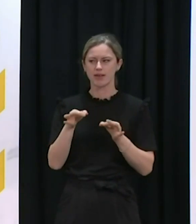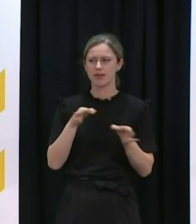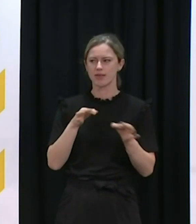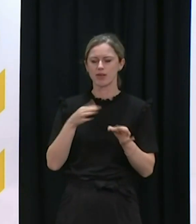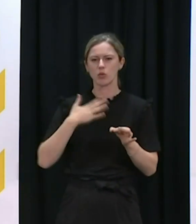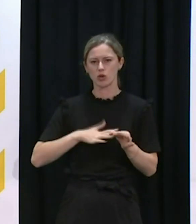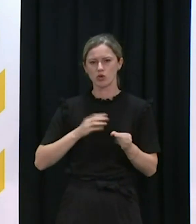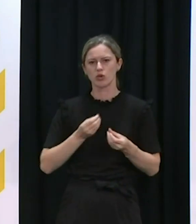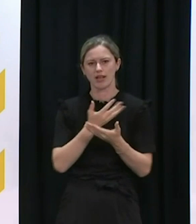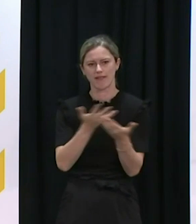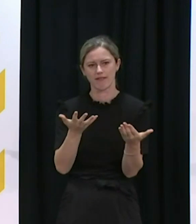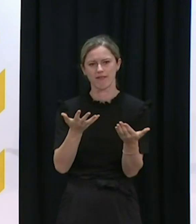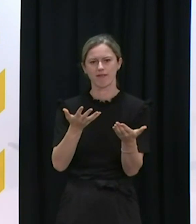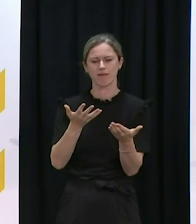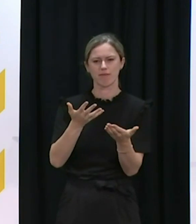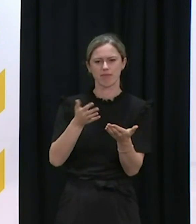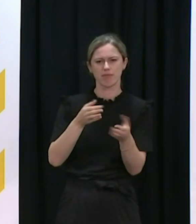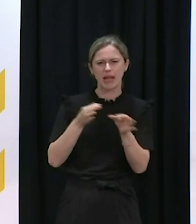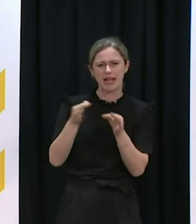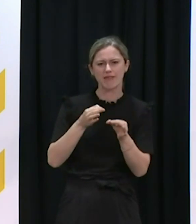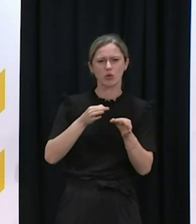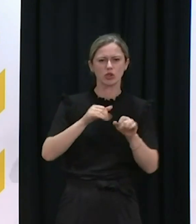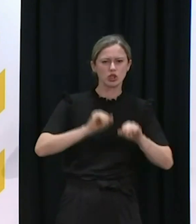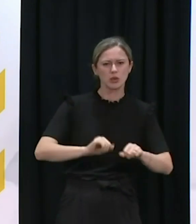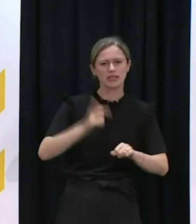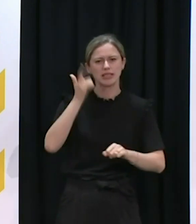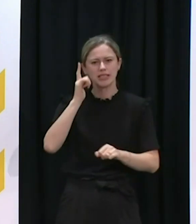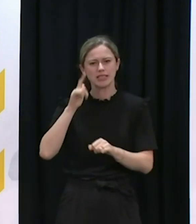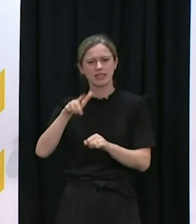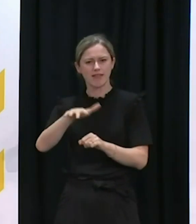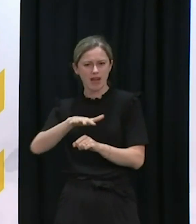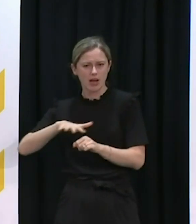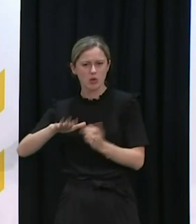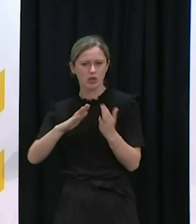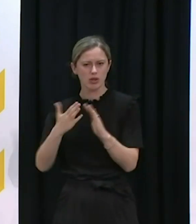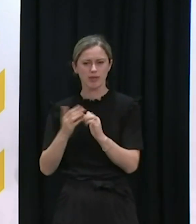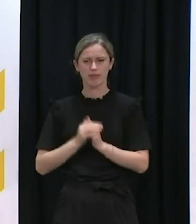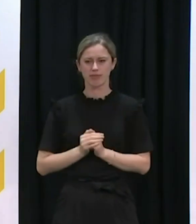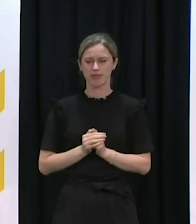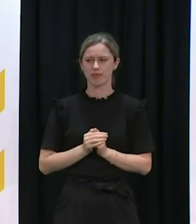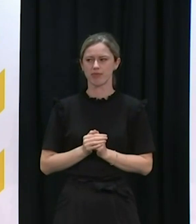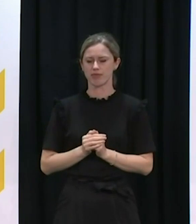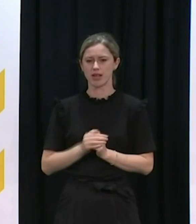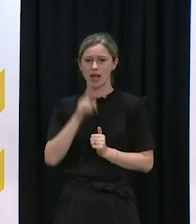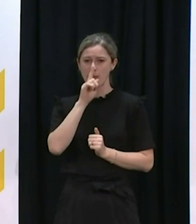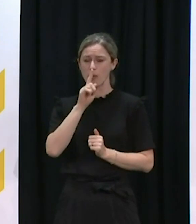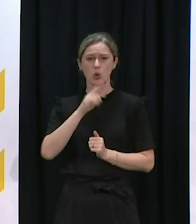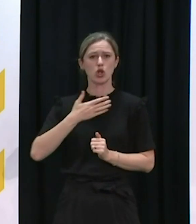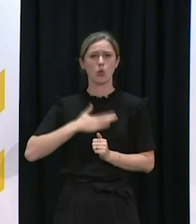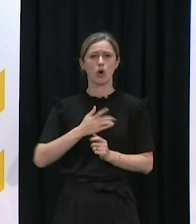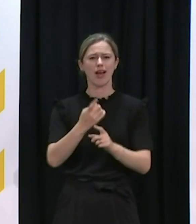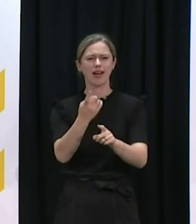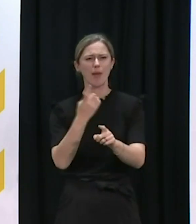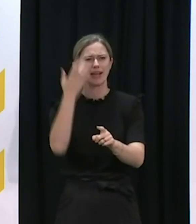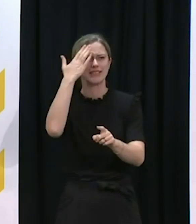much certainty as possible for students, teachers, their whānau and their communities. Nobody wants to be in a situation heading into the summer